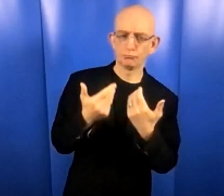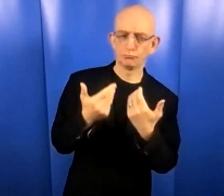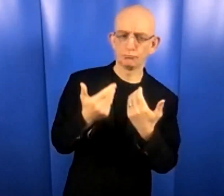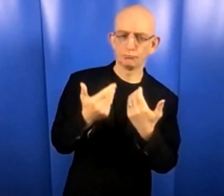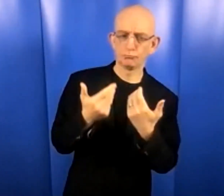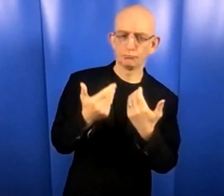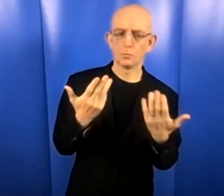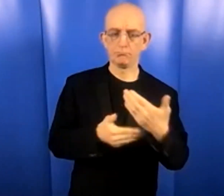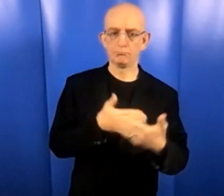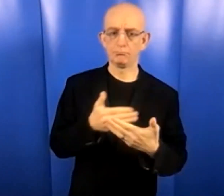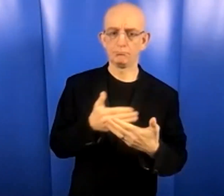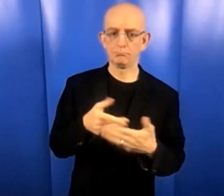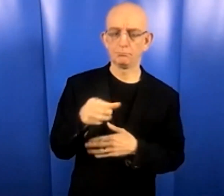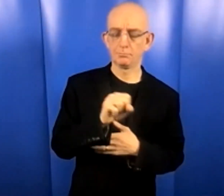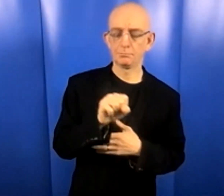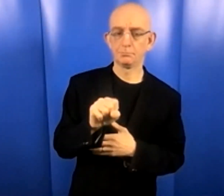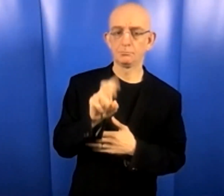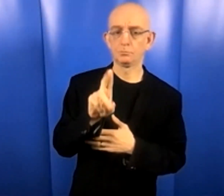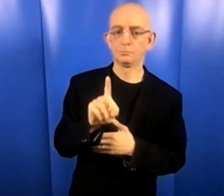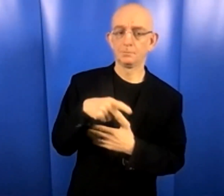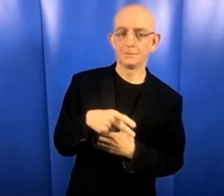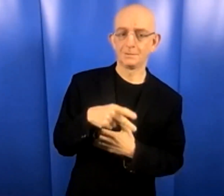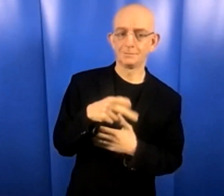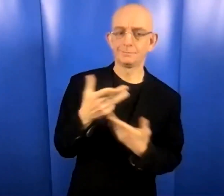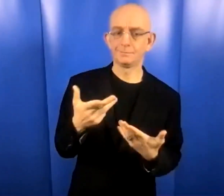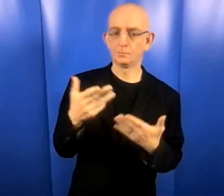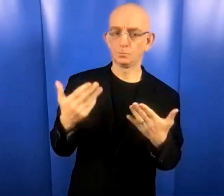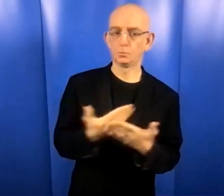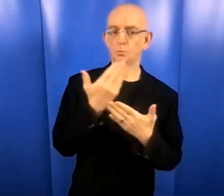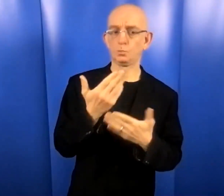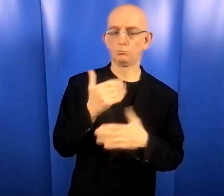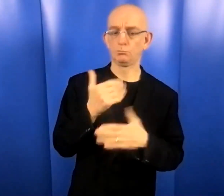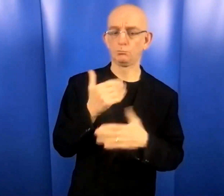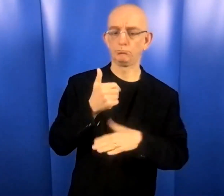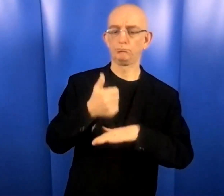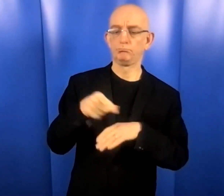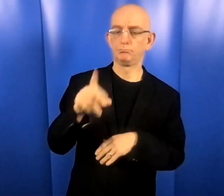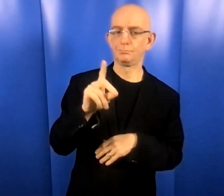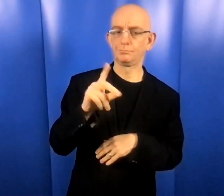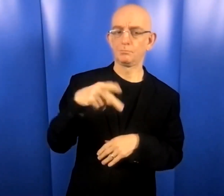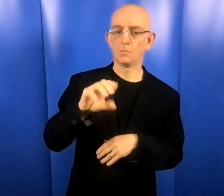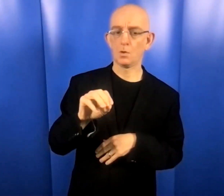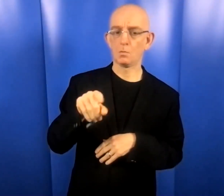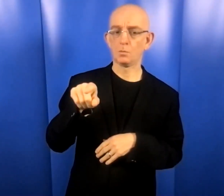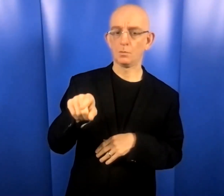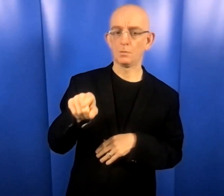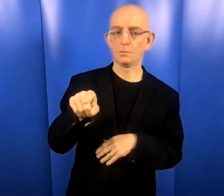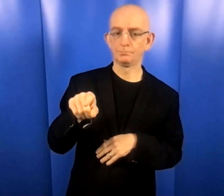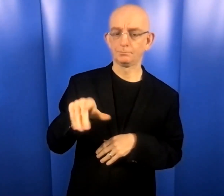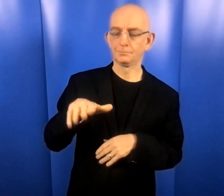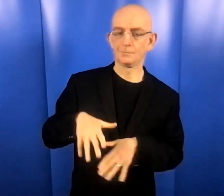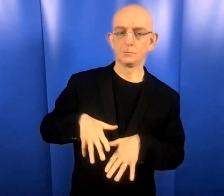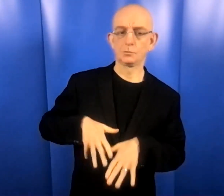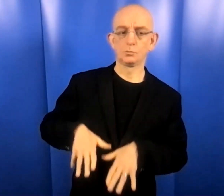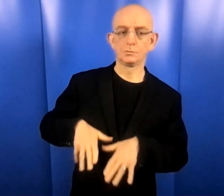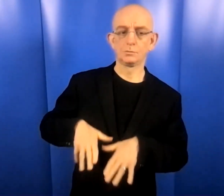DPOs in South Sudan, in driving inclusive education policy within South Sudan Ministry